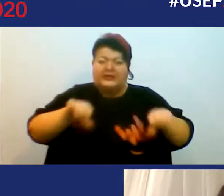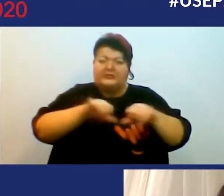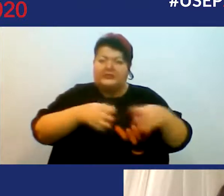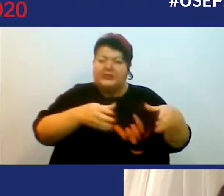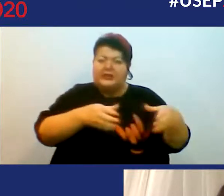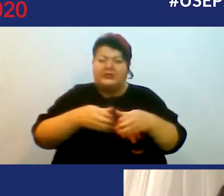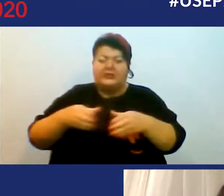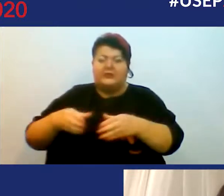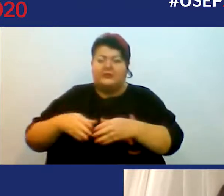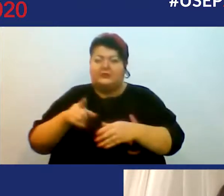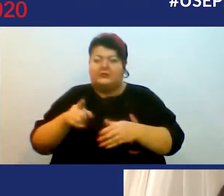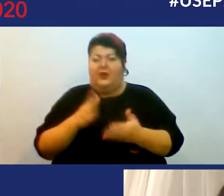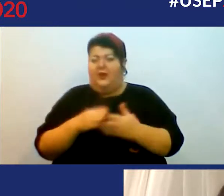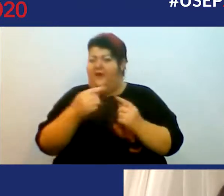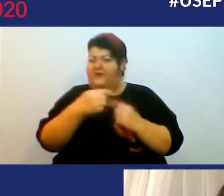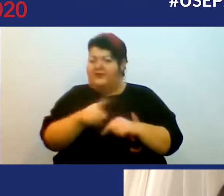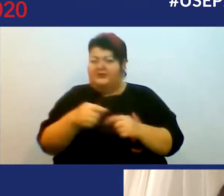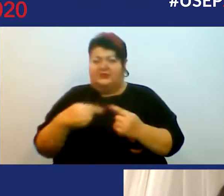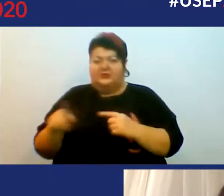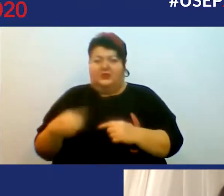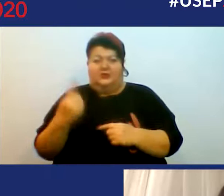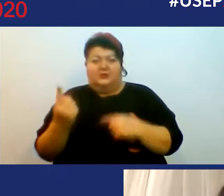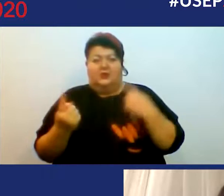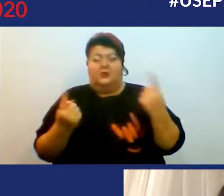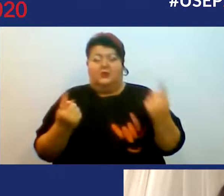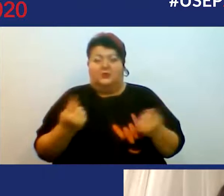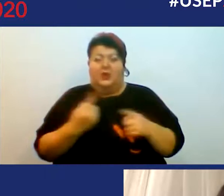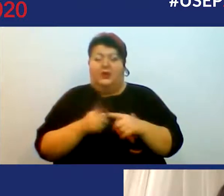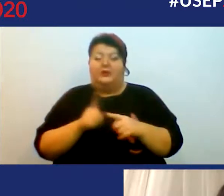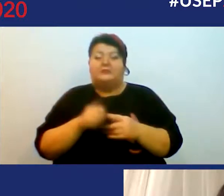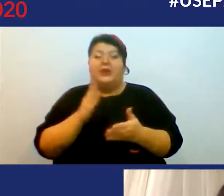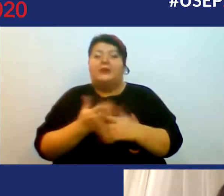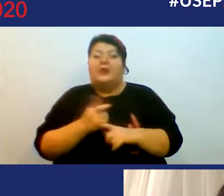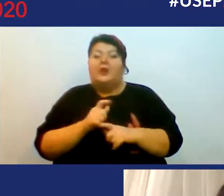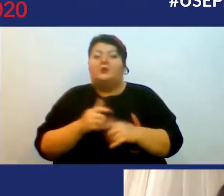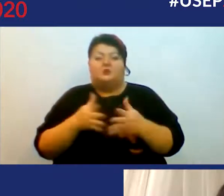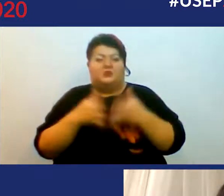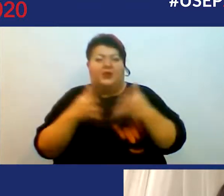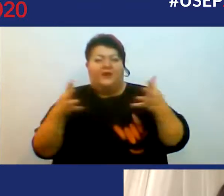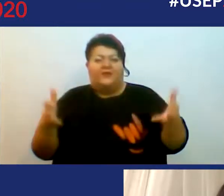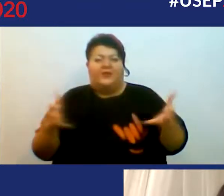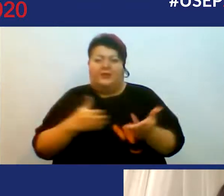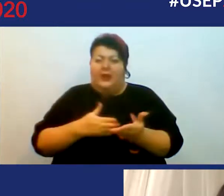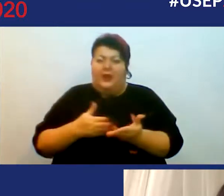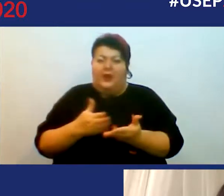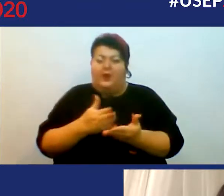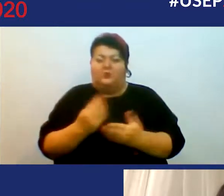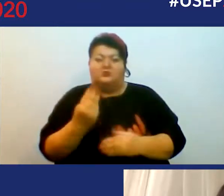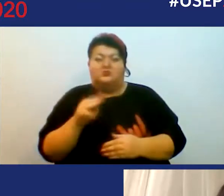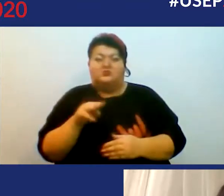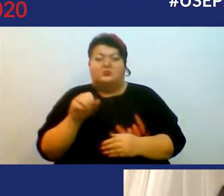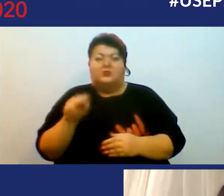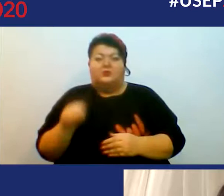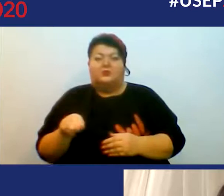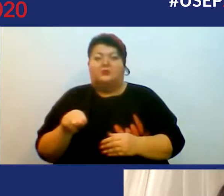is a vast territory, but there are at least 3 counties people are watching very closely. I think the experience is slightly